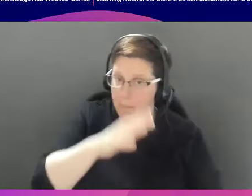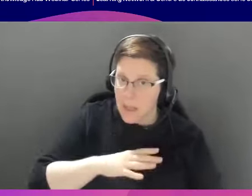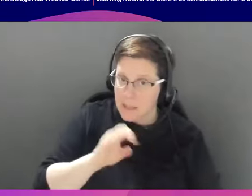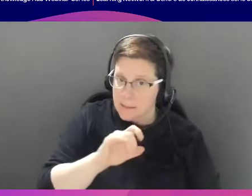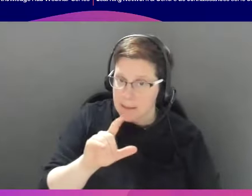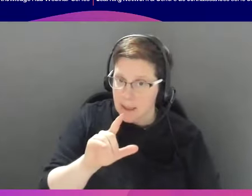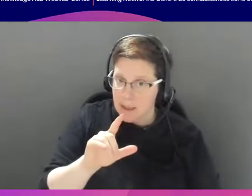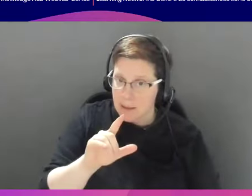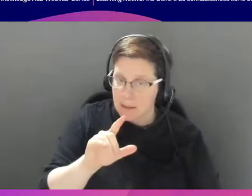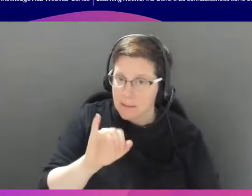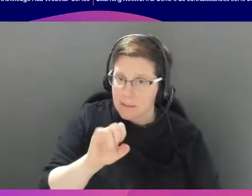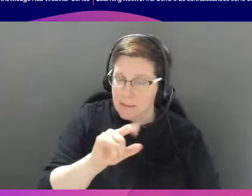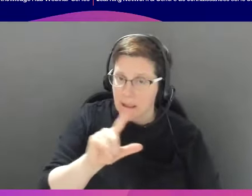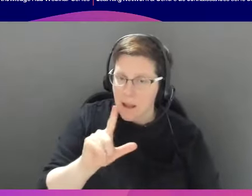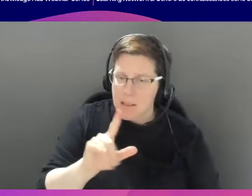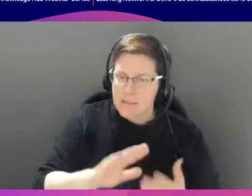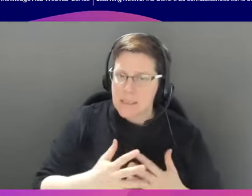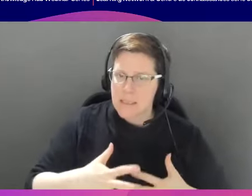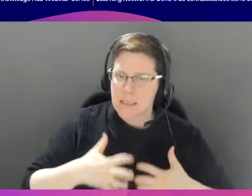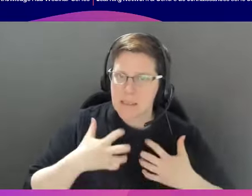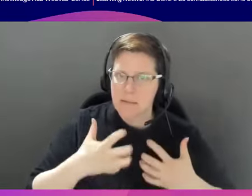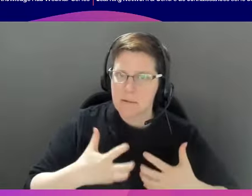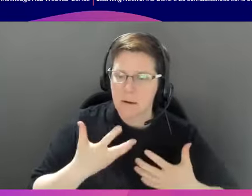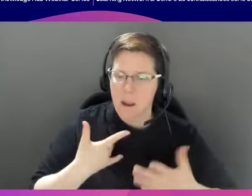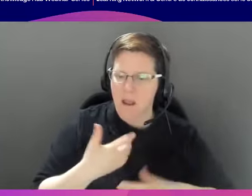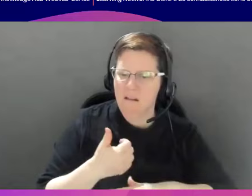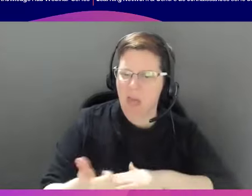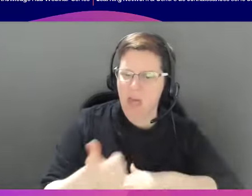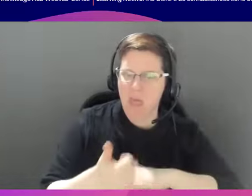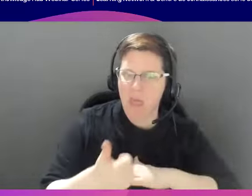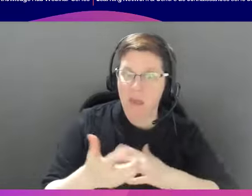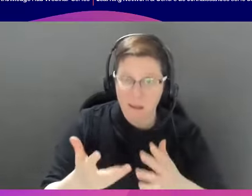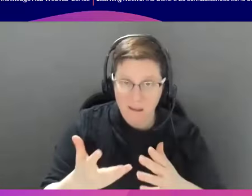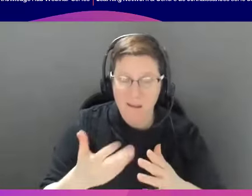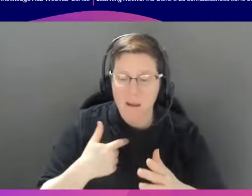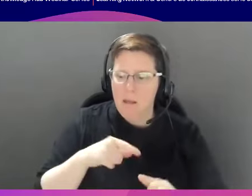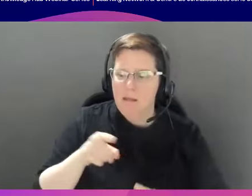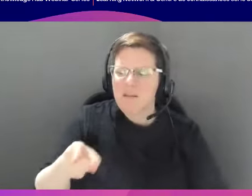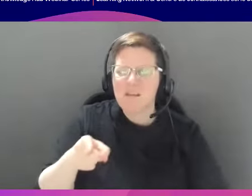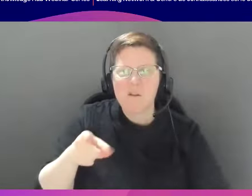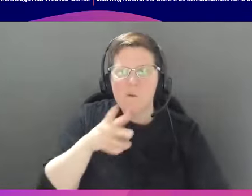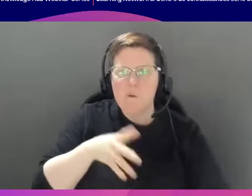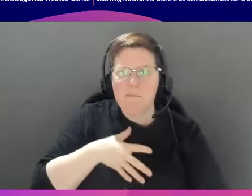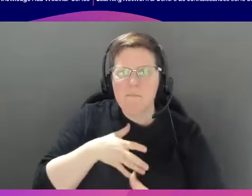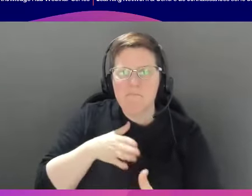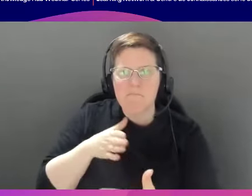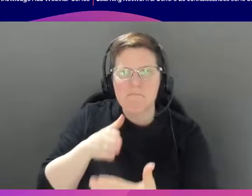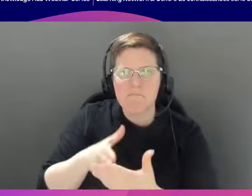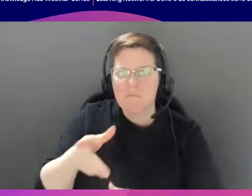incels have that anger vibe, they have that blaming vibe, and they scapegoat women and